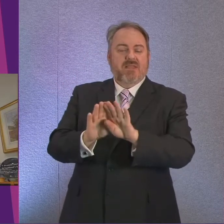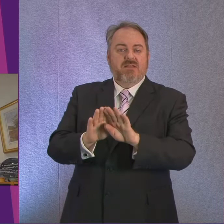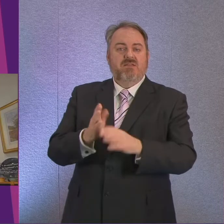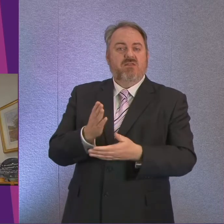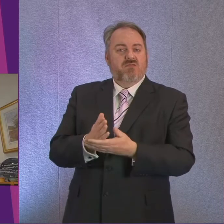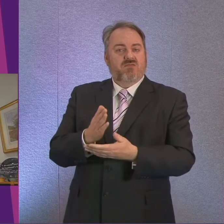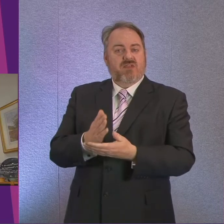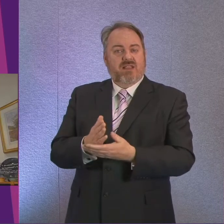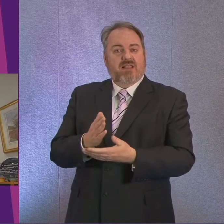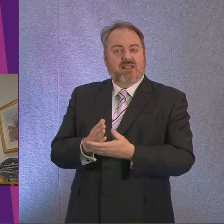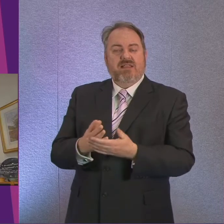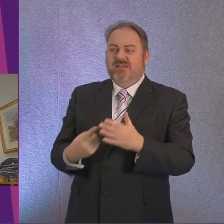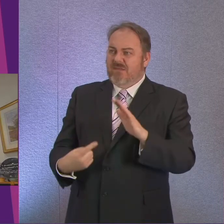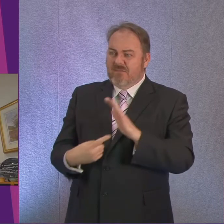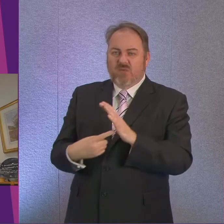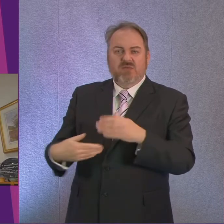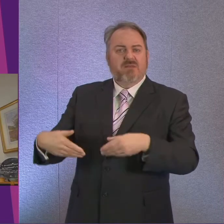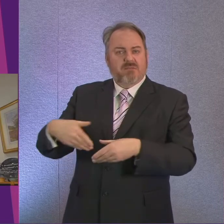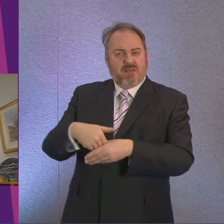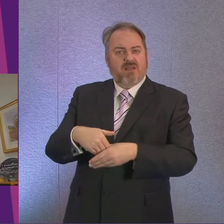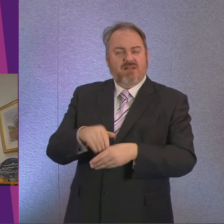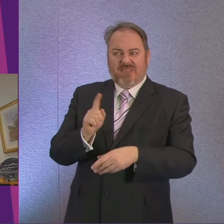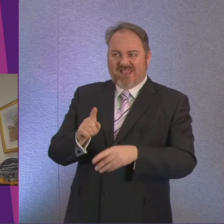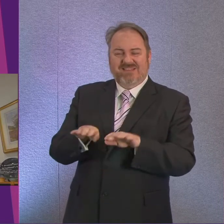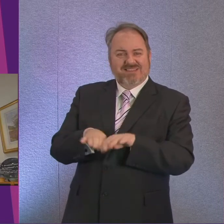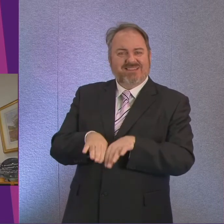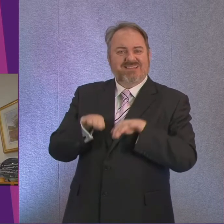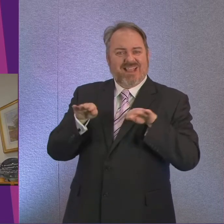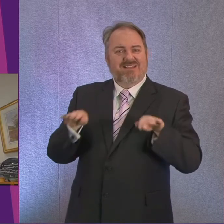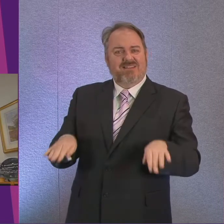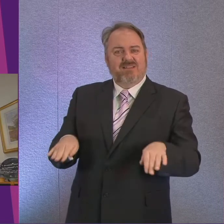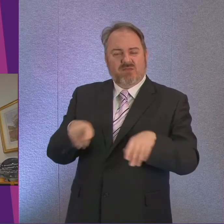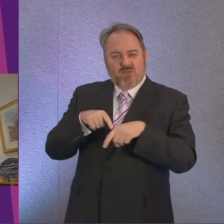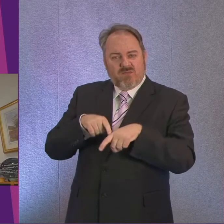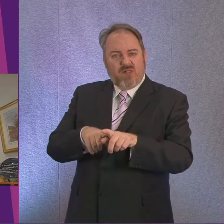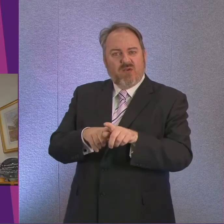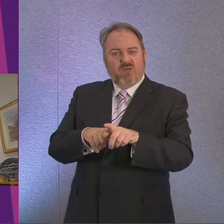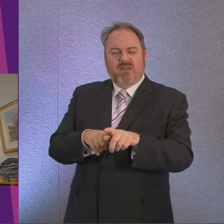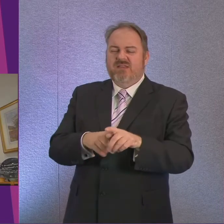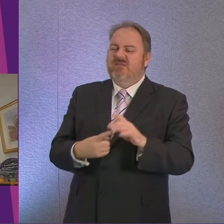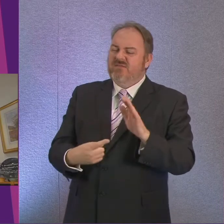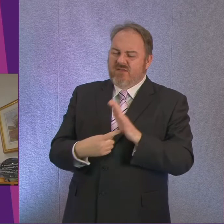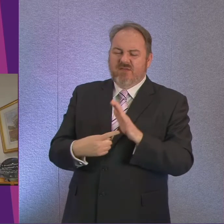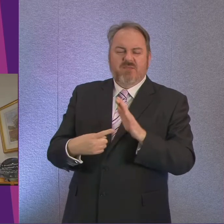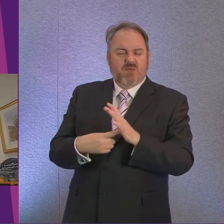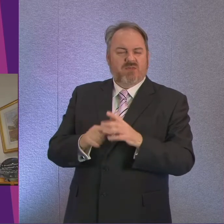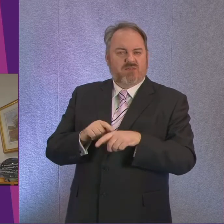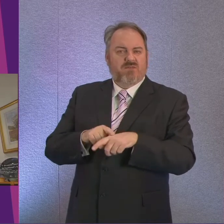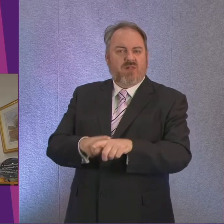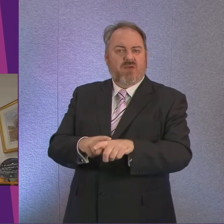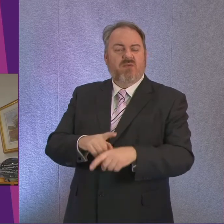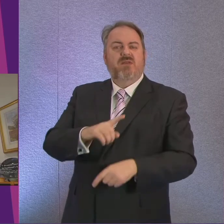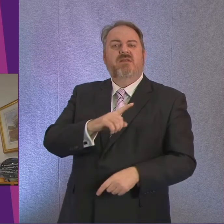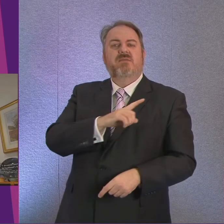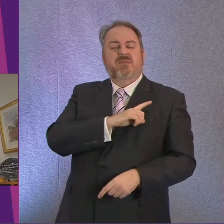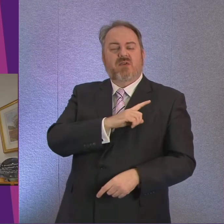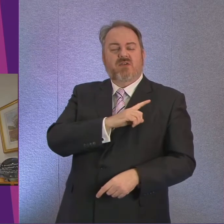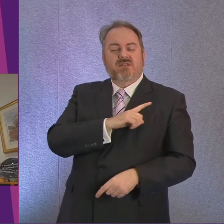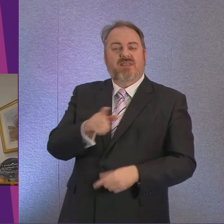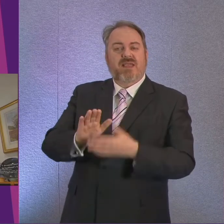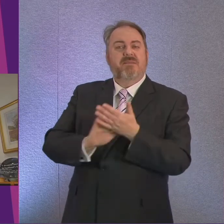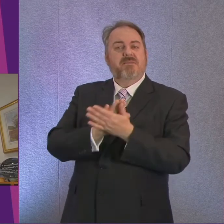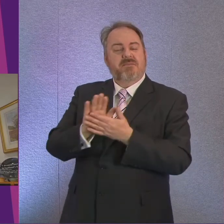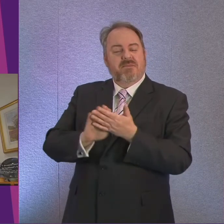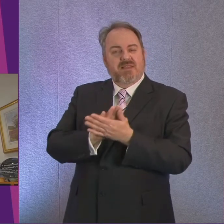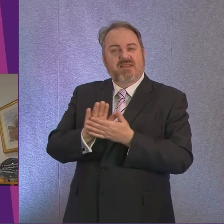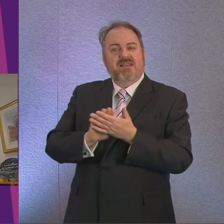been a hallmark of the education system throughout the exams process that we have had, and it will have a role to play